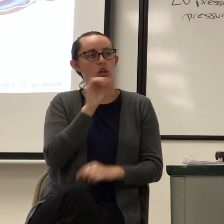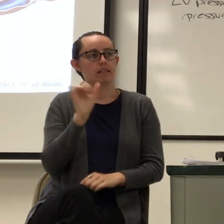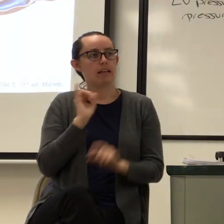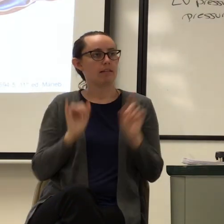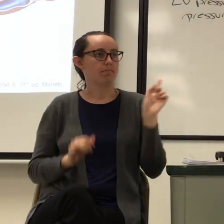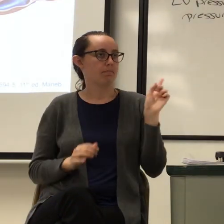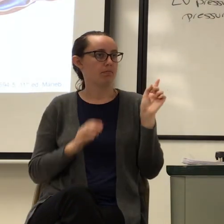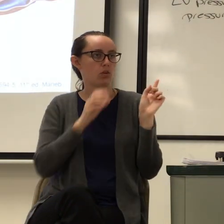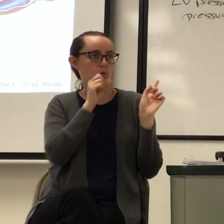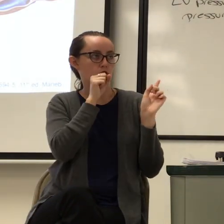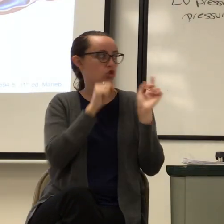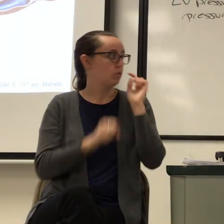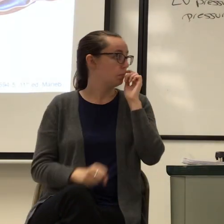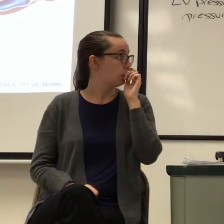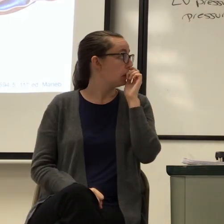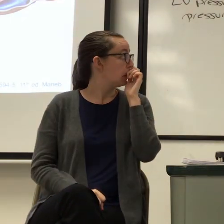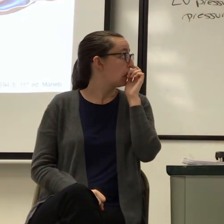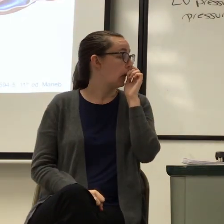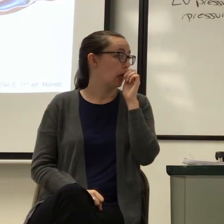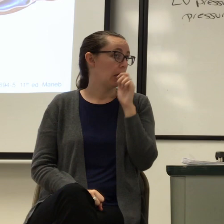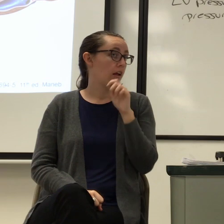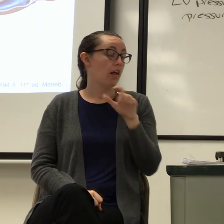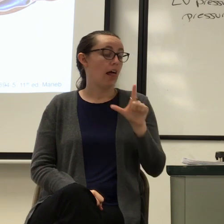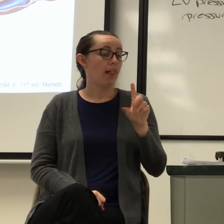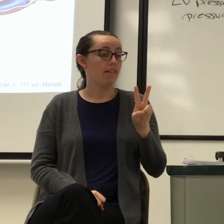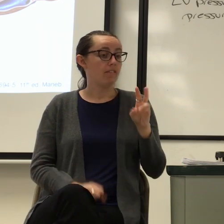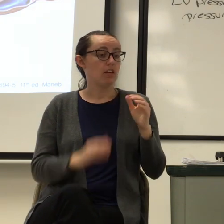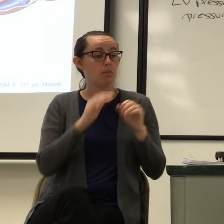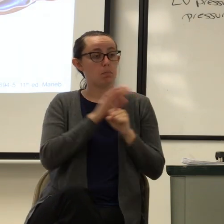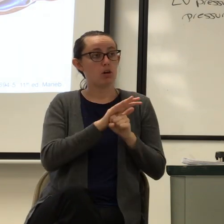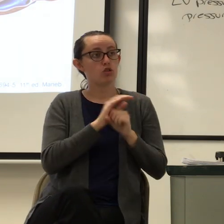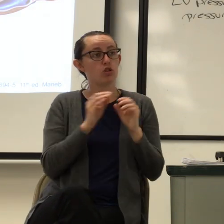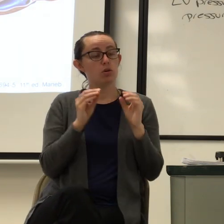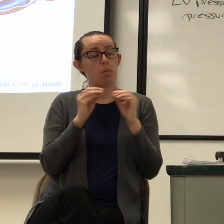LV pressure a little bit higher than the aortic pressure. That allows the valve to open